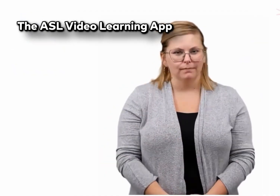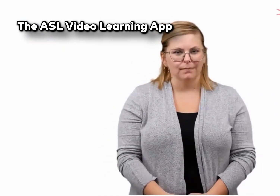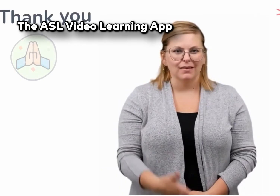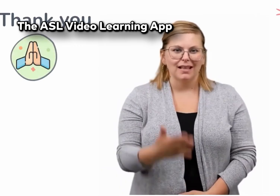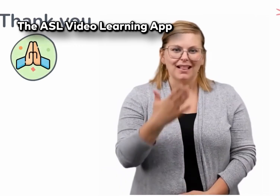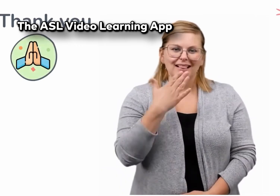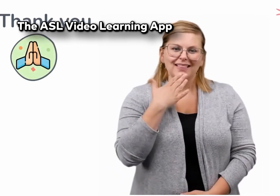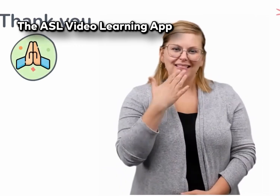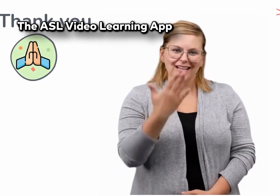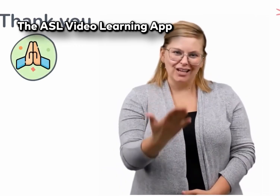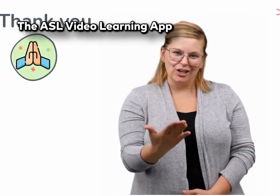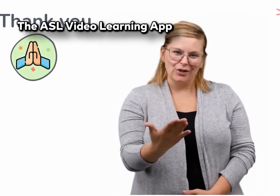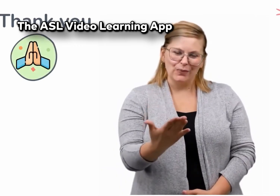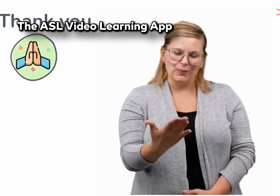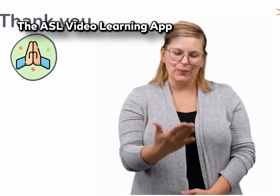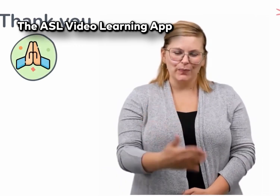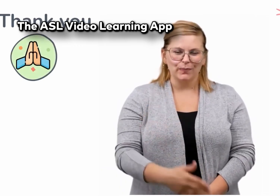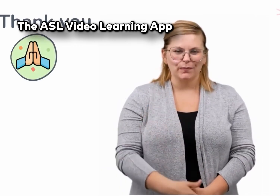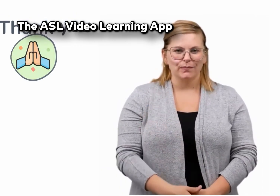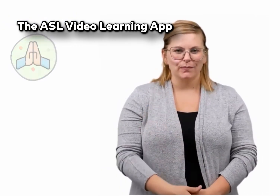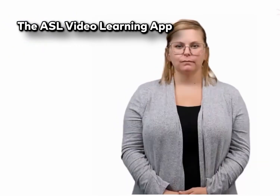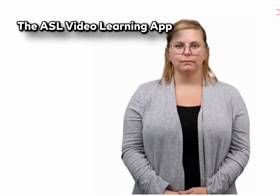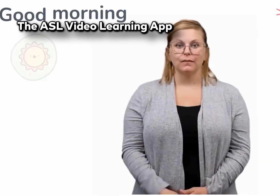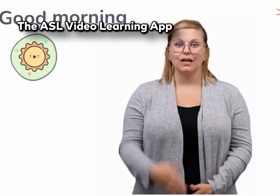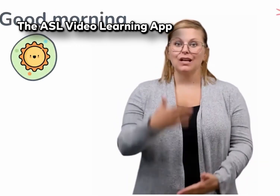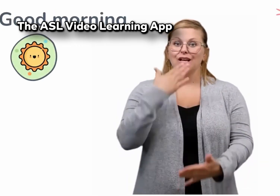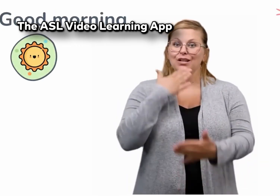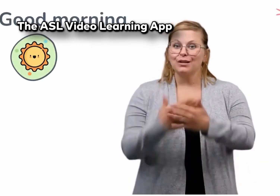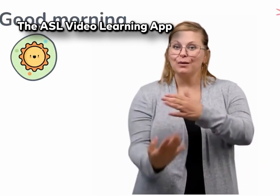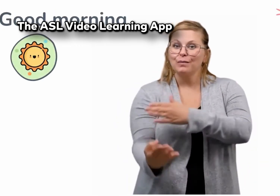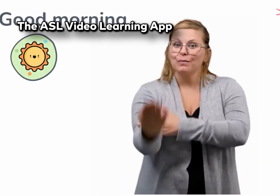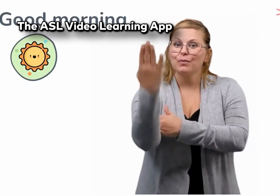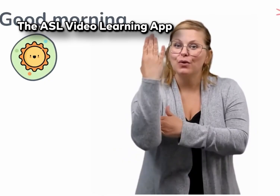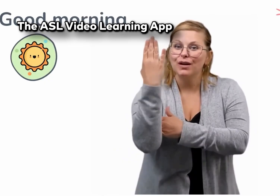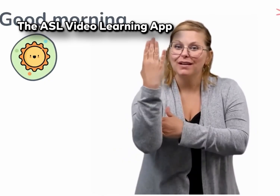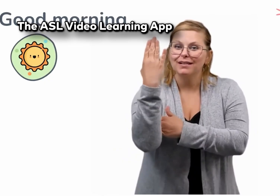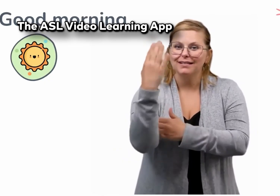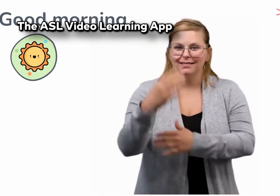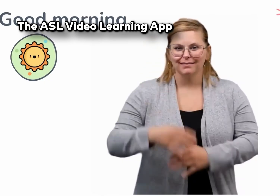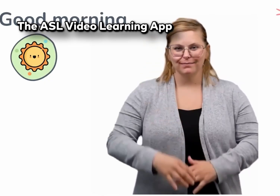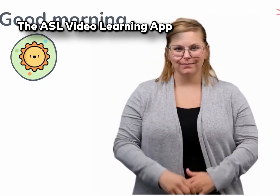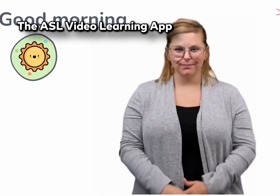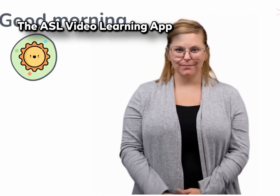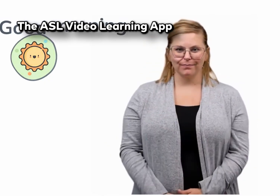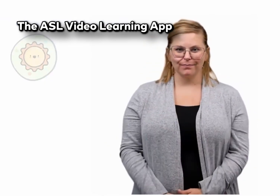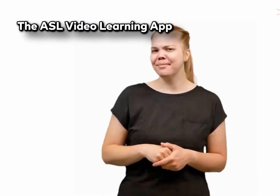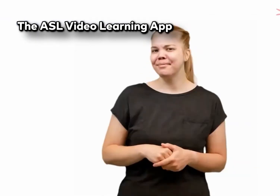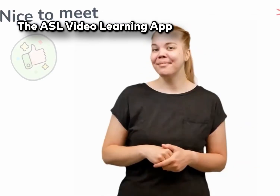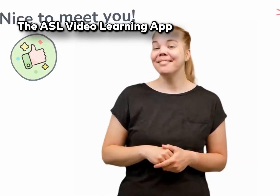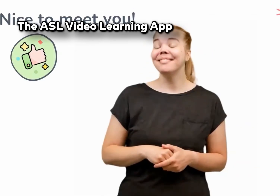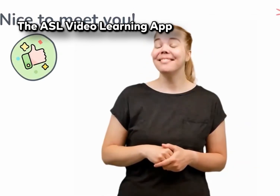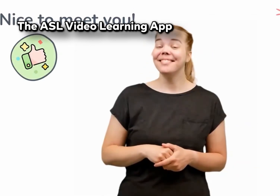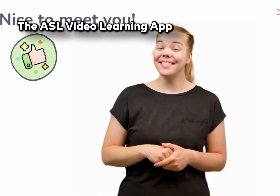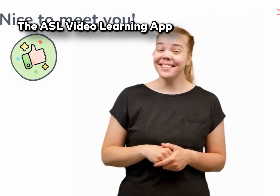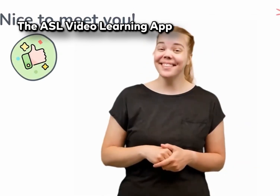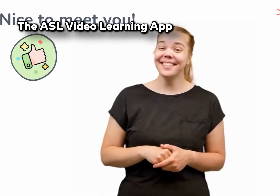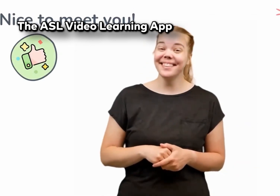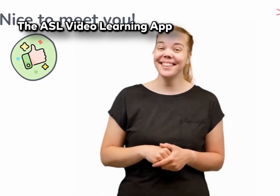in motion, often from fluent signers, and you'll learn essential vocabulary and finger spelling. For people who are completely new